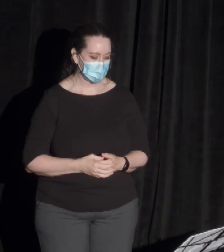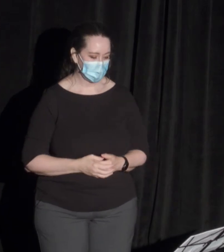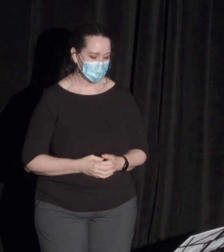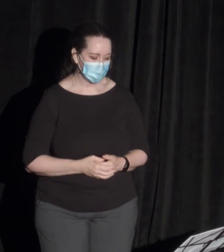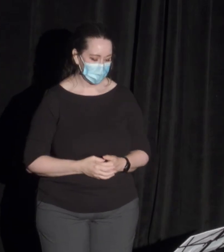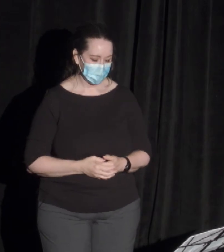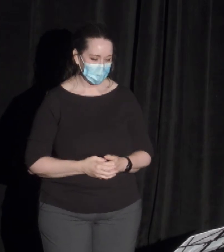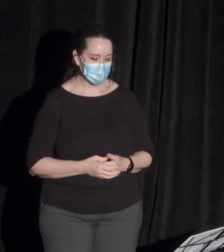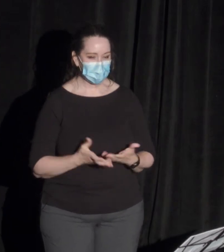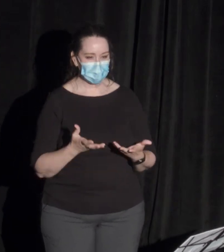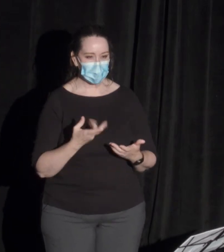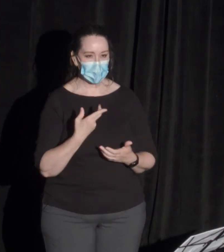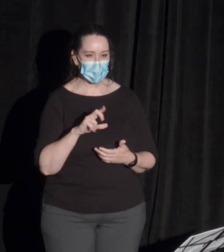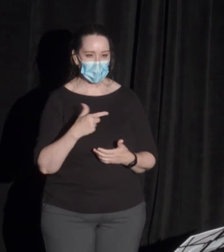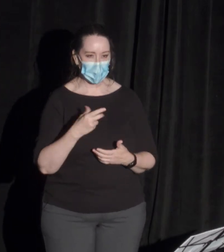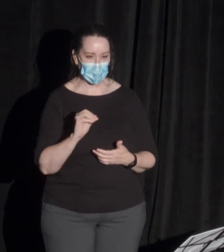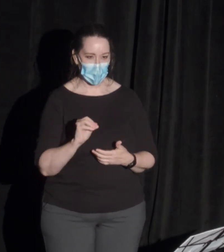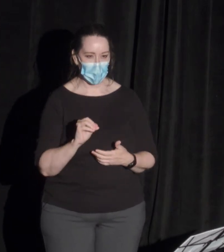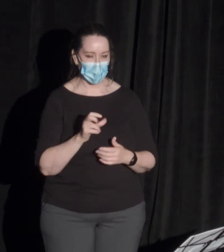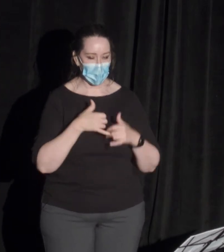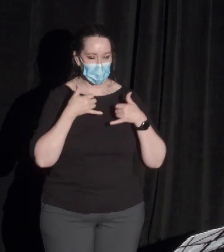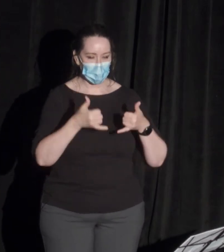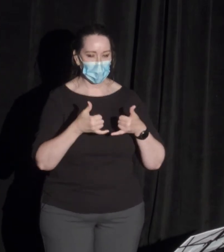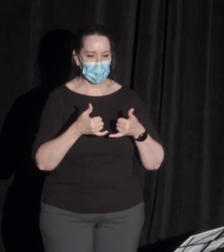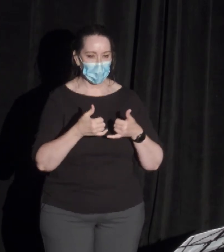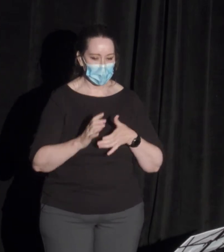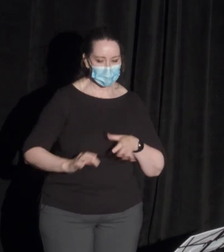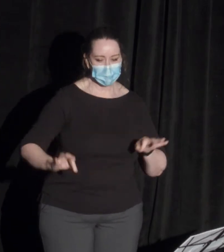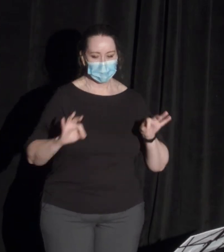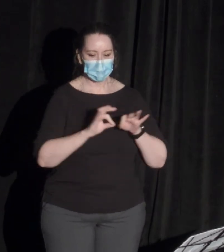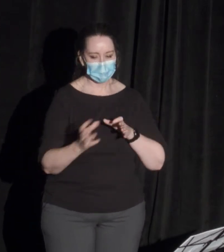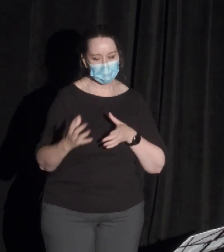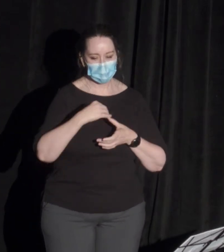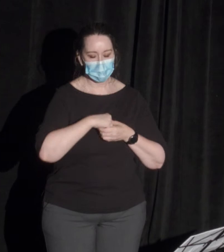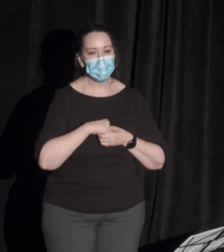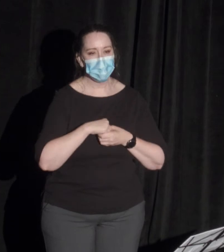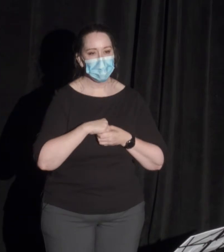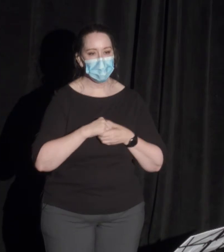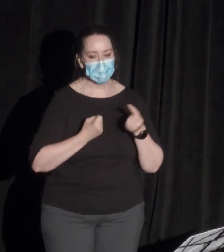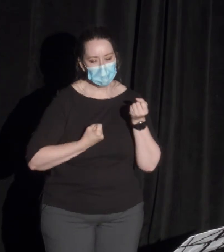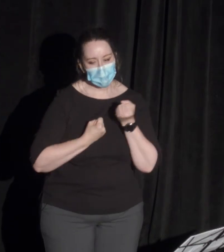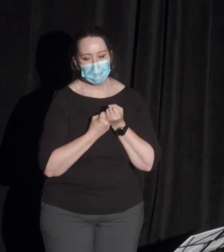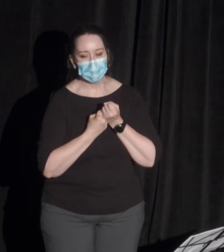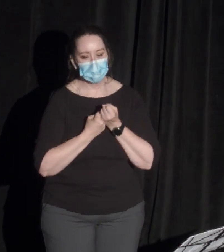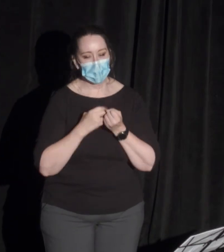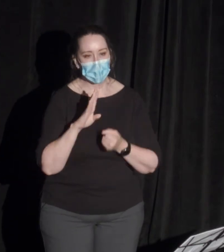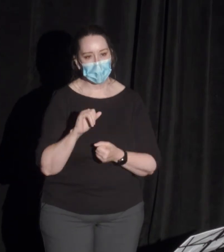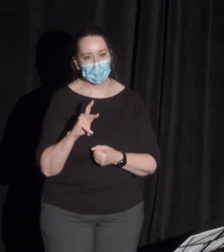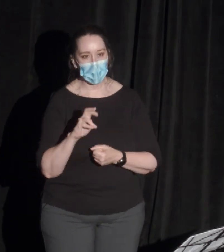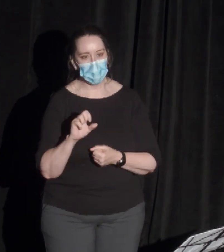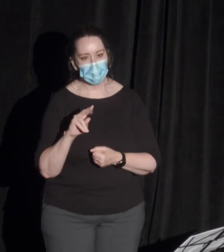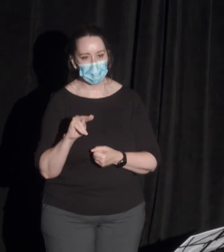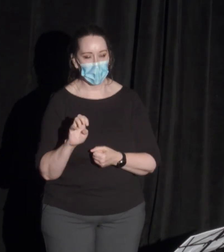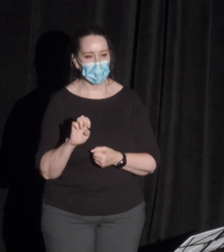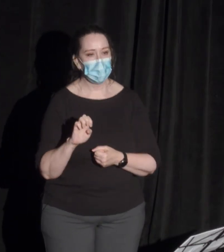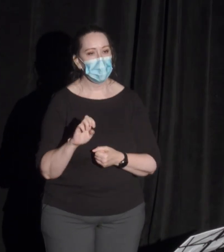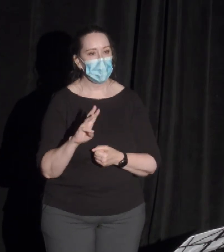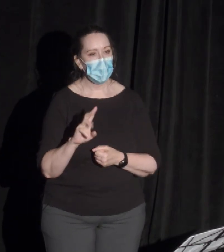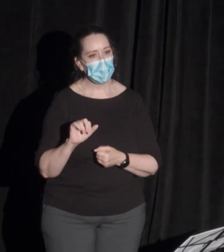The Hugo Awards are the core, they are the backbone of the Worldcon. According to the World Science